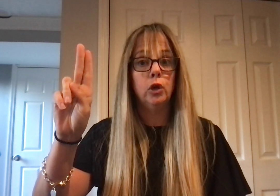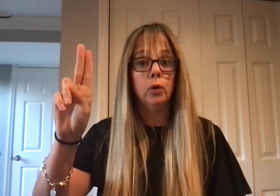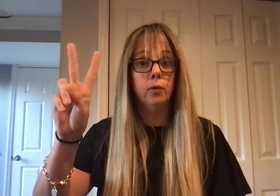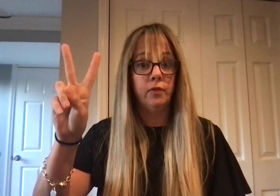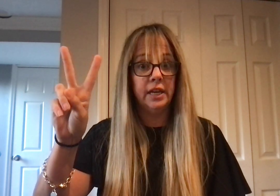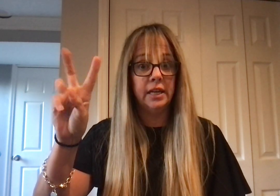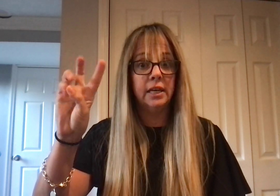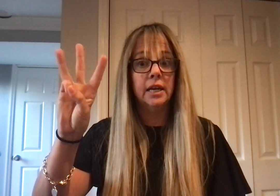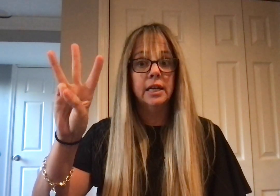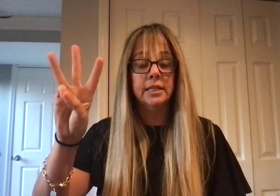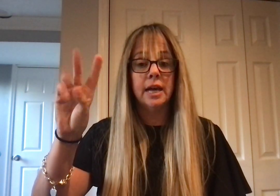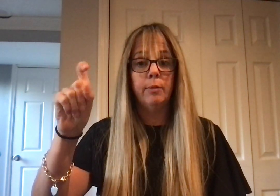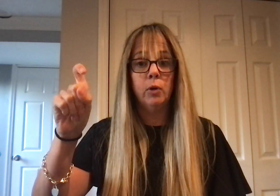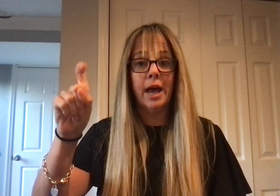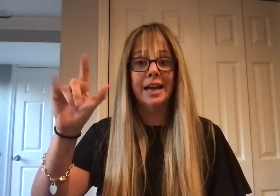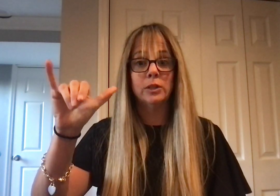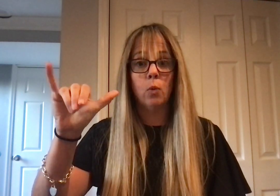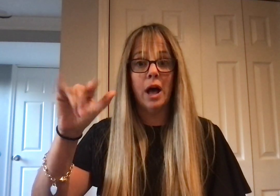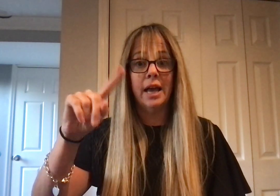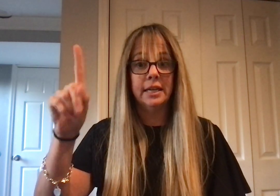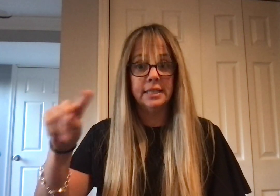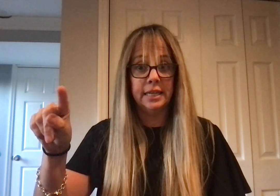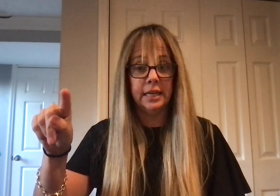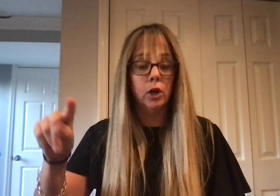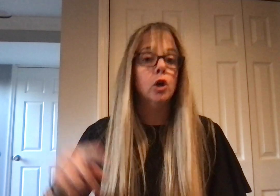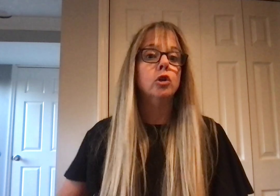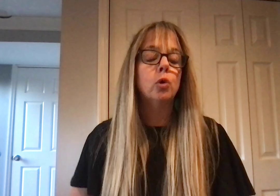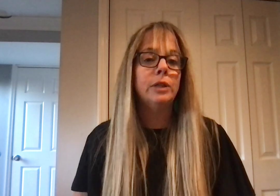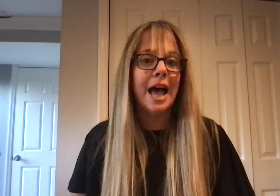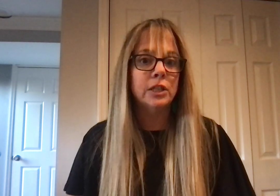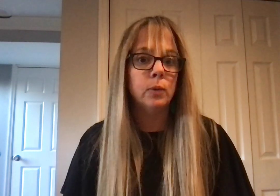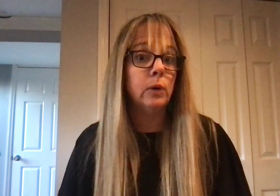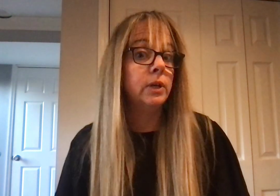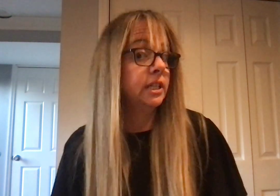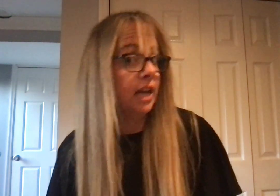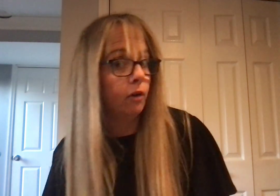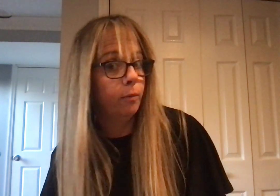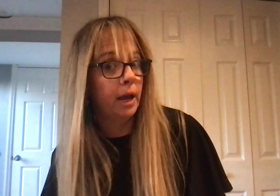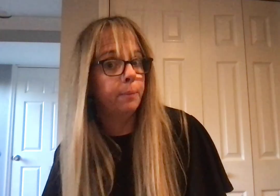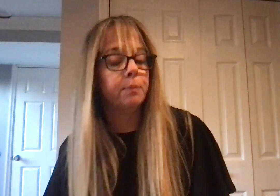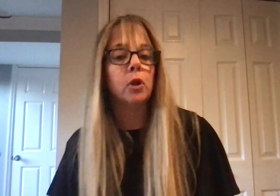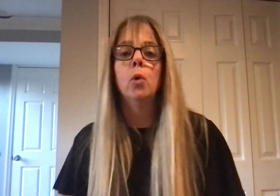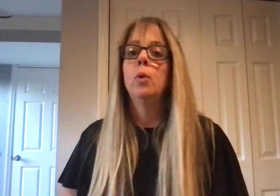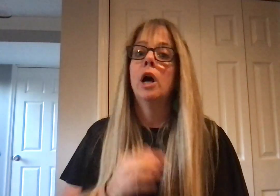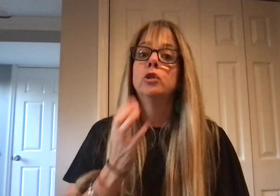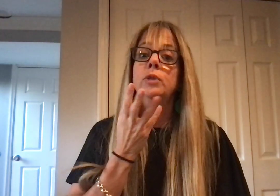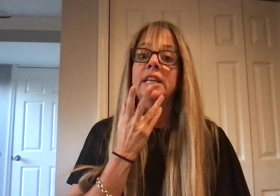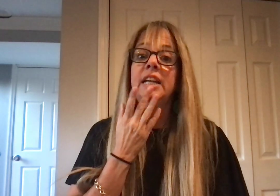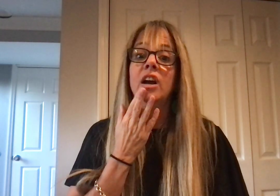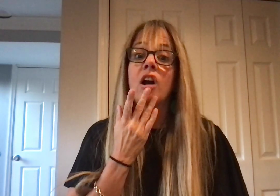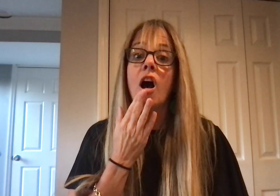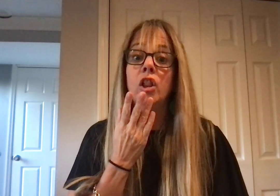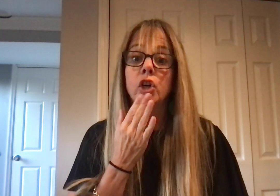U, V, W, X, Y, Z. So last week we did the alphabet. We also did